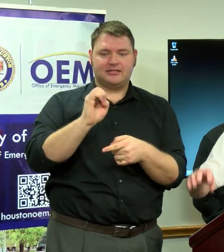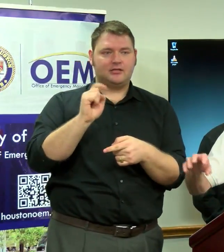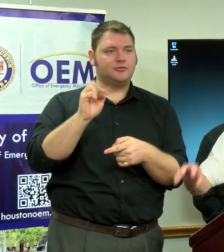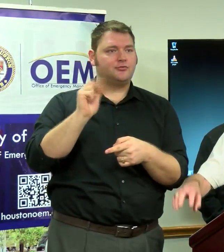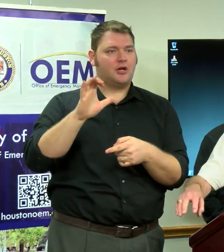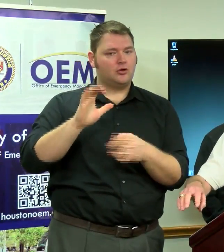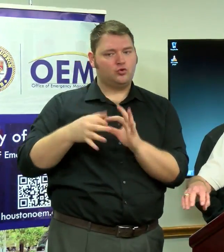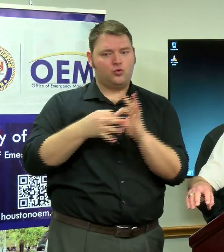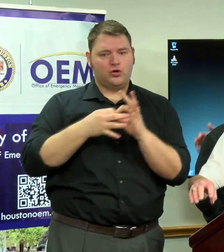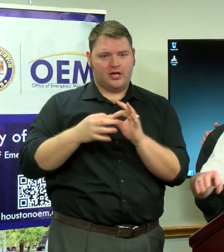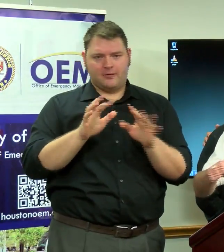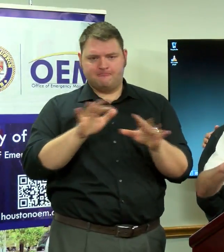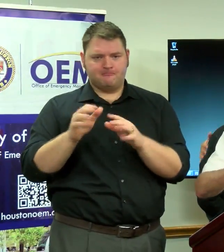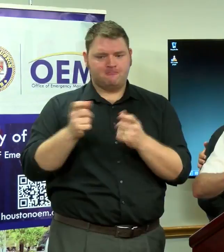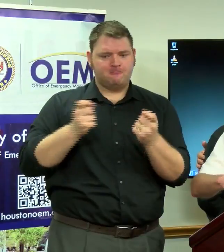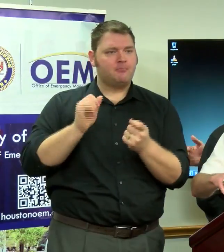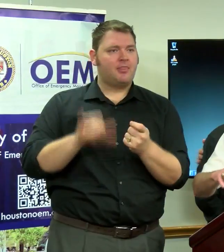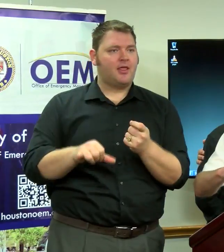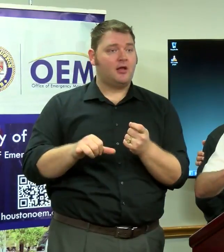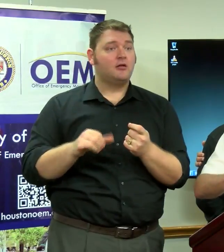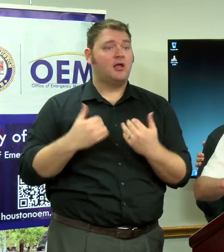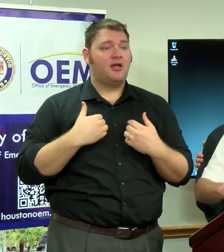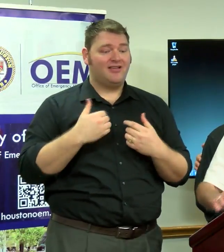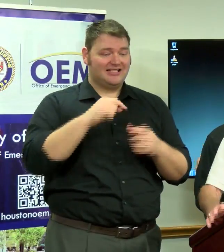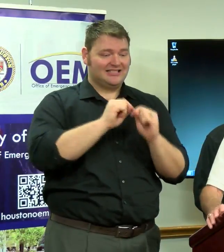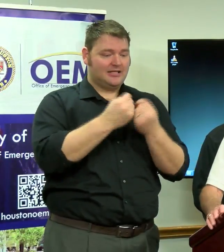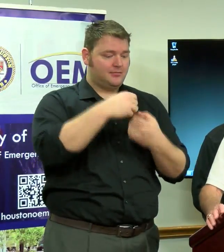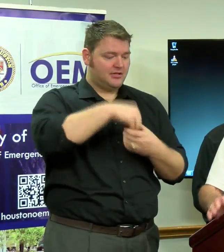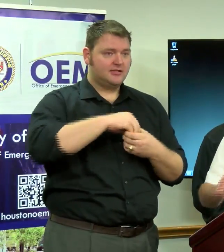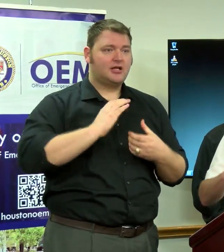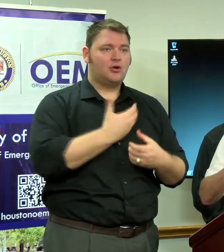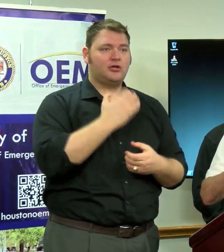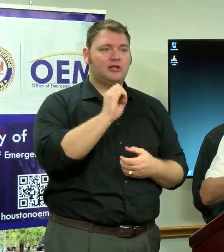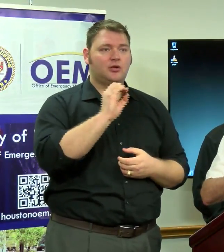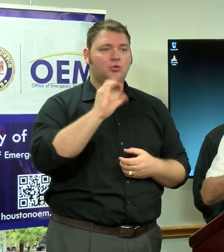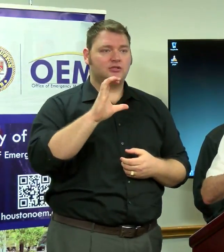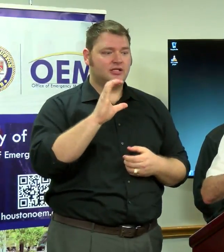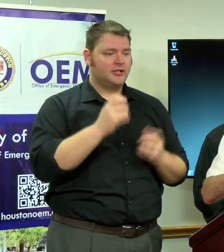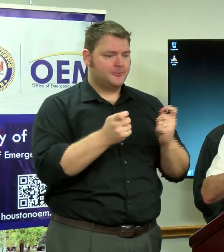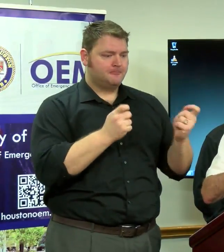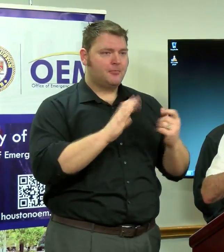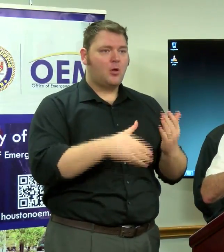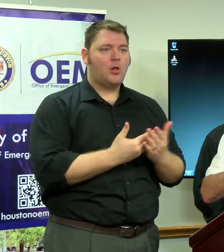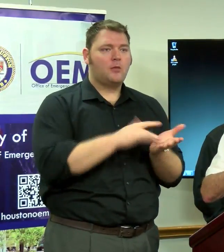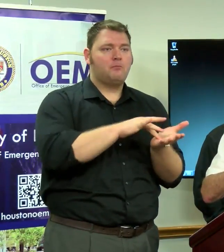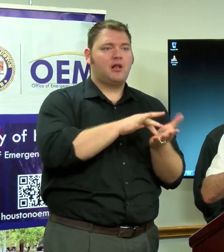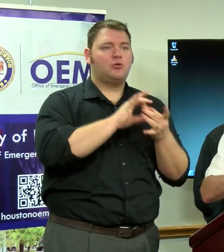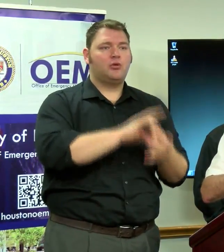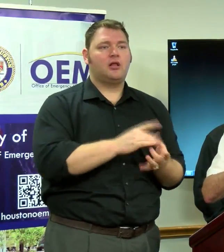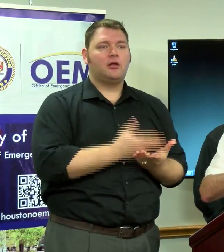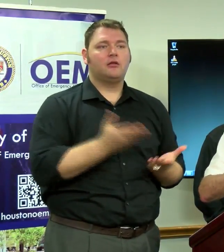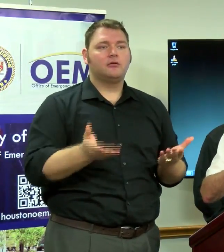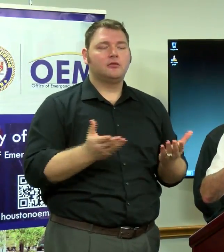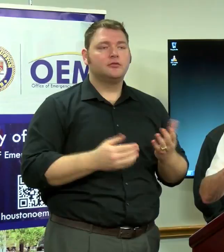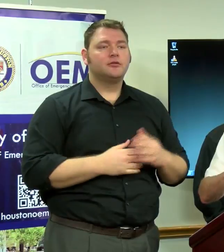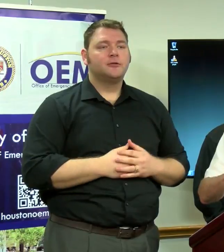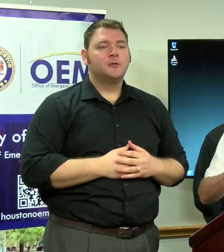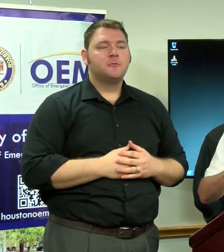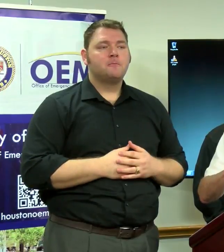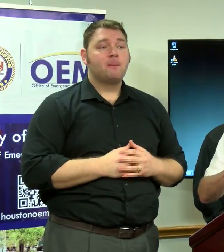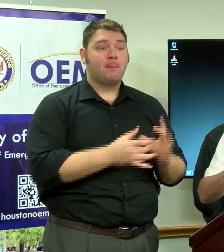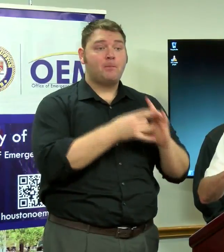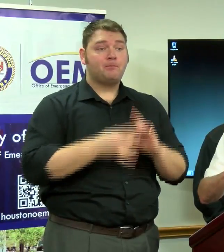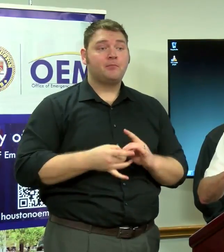a team within our EOC that coordinates all the medical issues. In terms of the health of the people